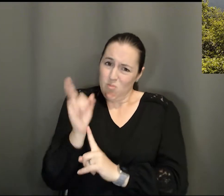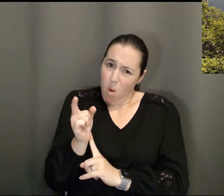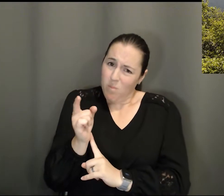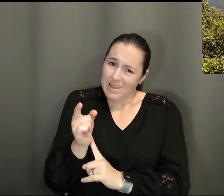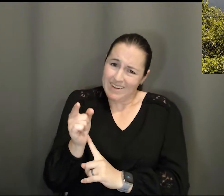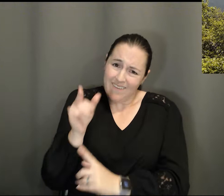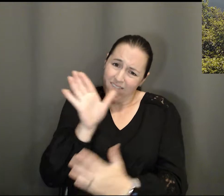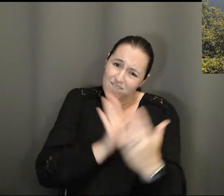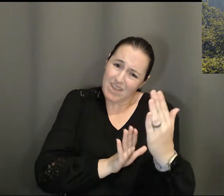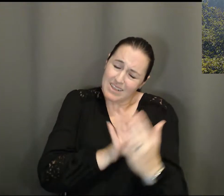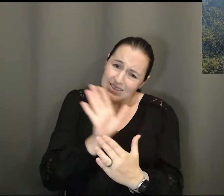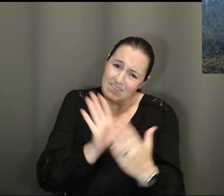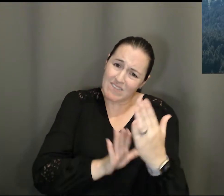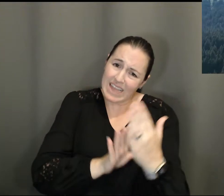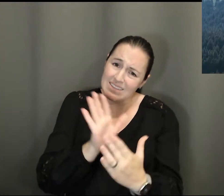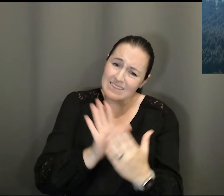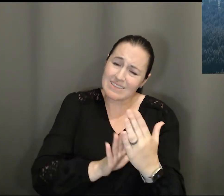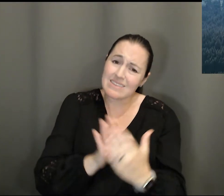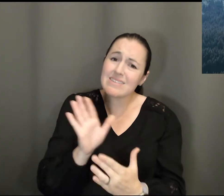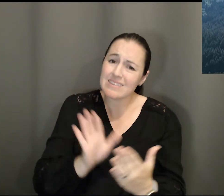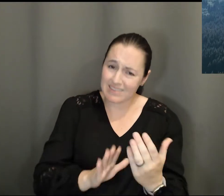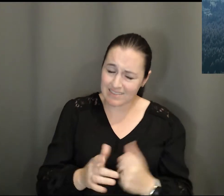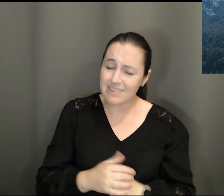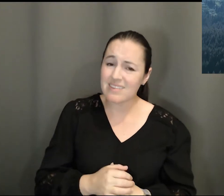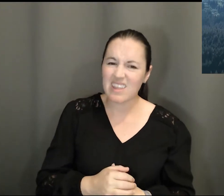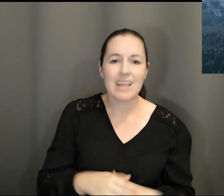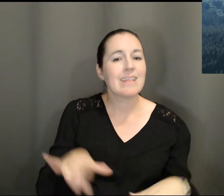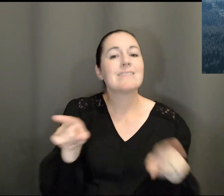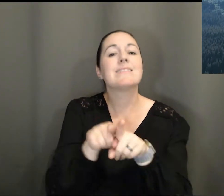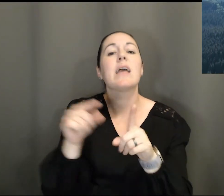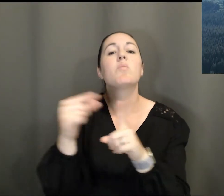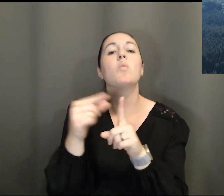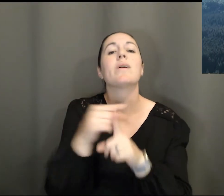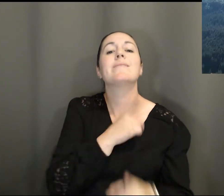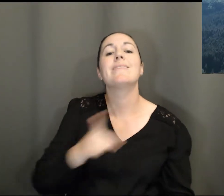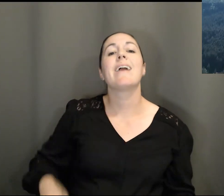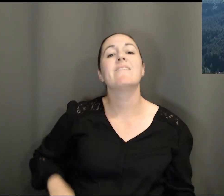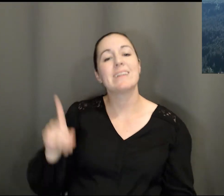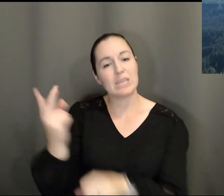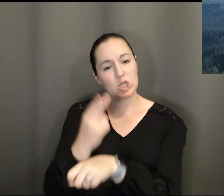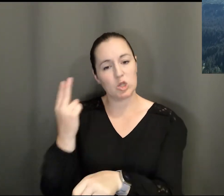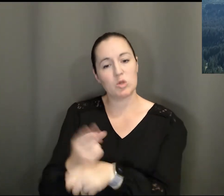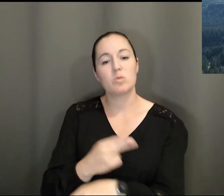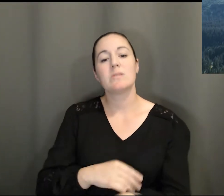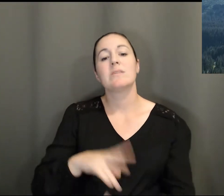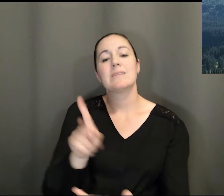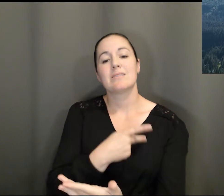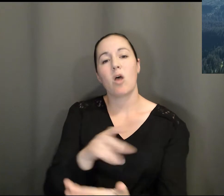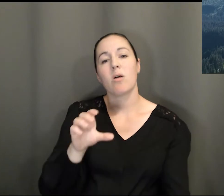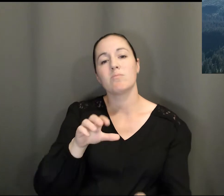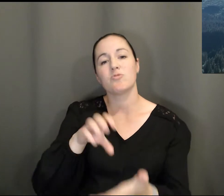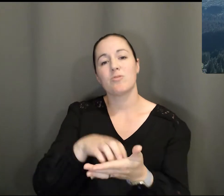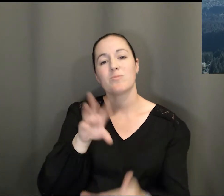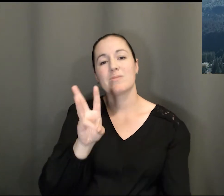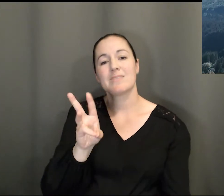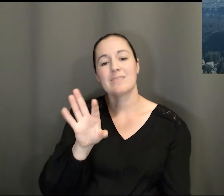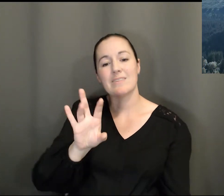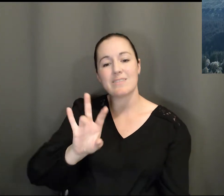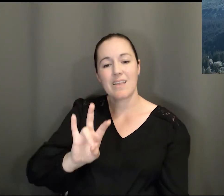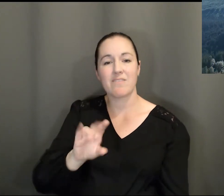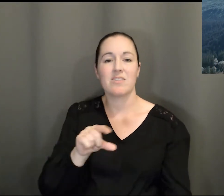Psalm 67, verse 1, when he writes, "May God be gracious to us and bless us, and may he make